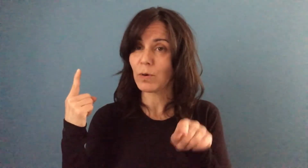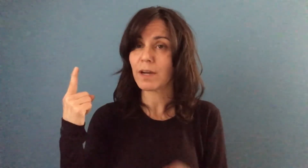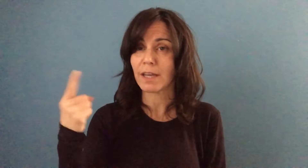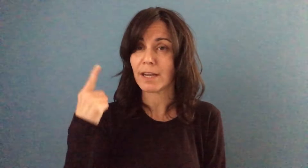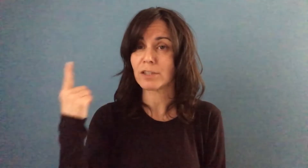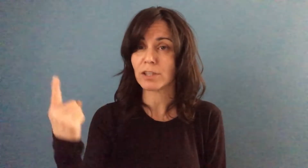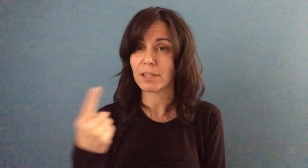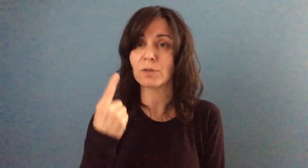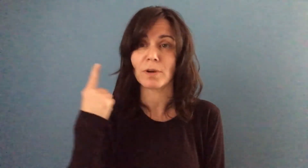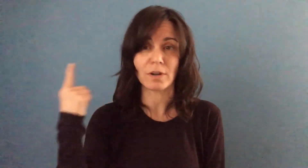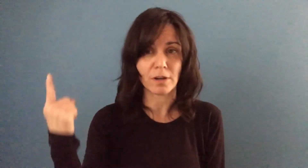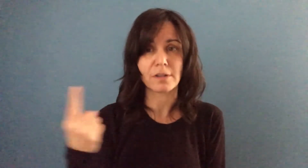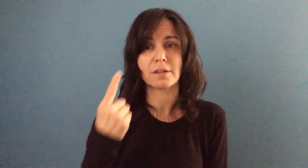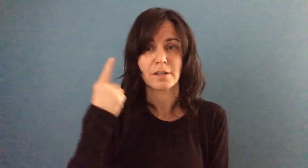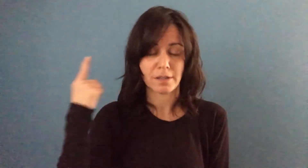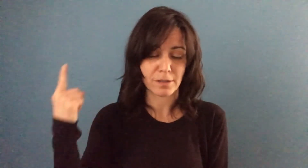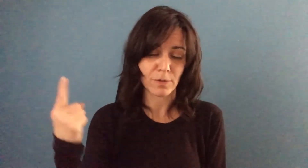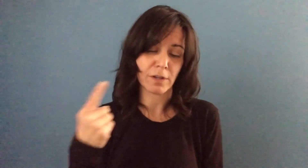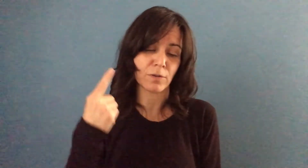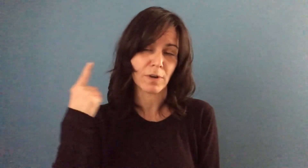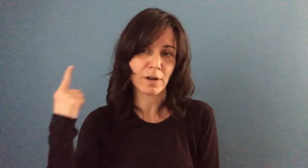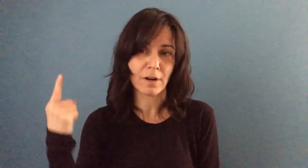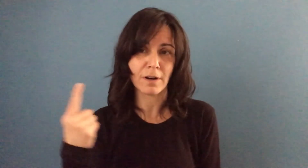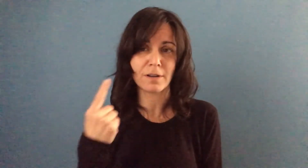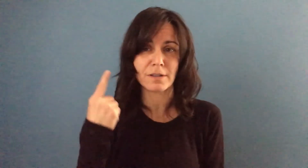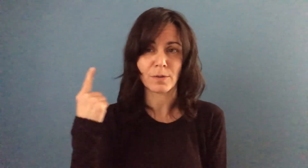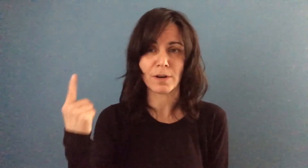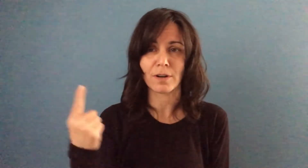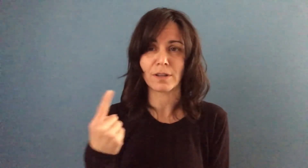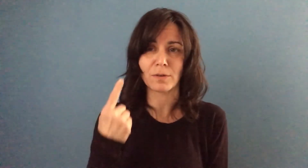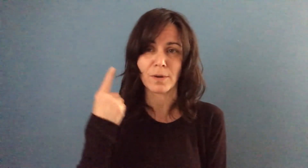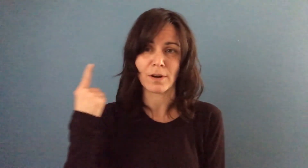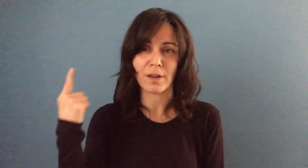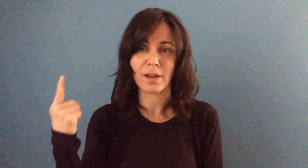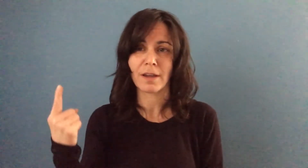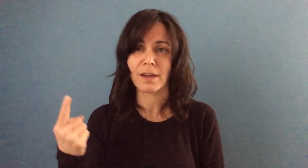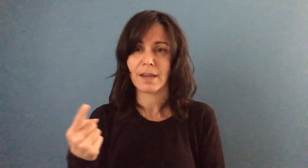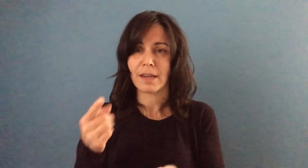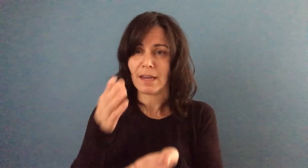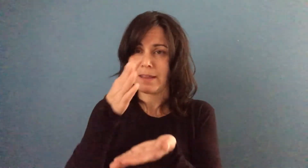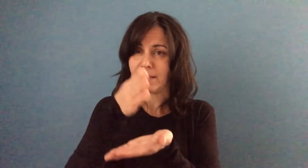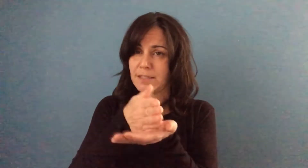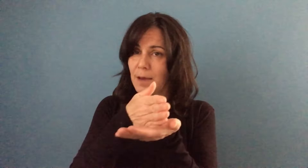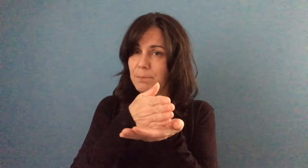can actually twirl. So we're gonna twirl, twirl, twirl. And then stop.